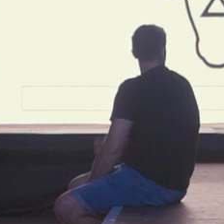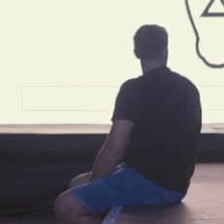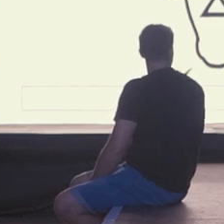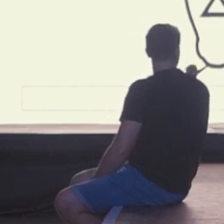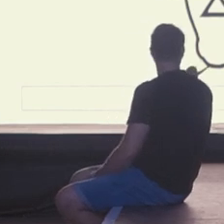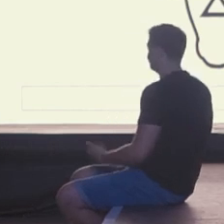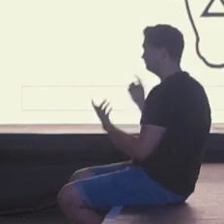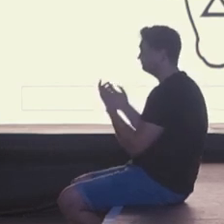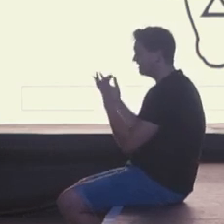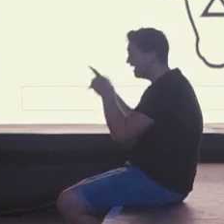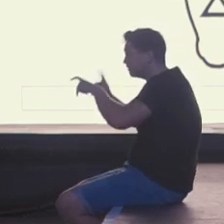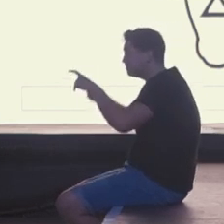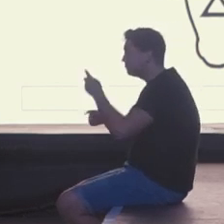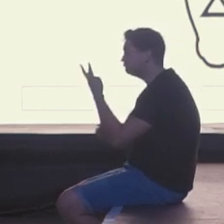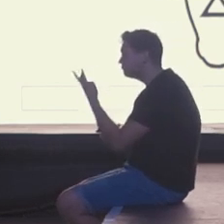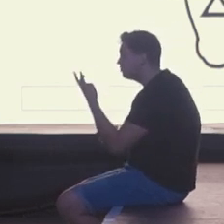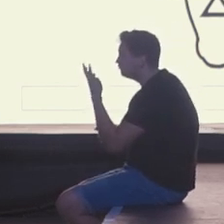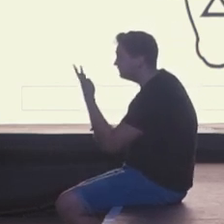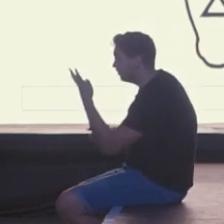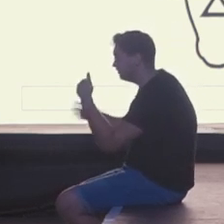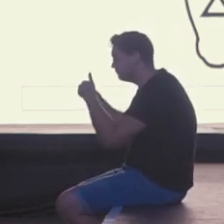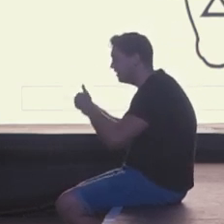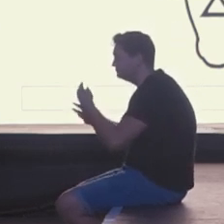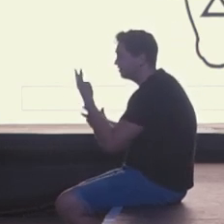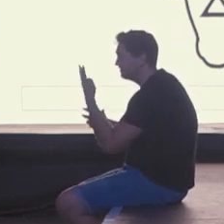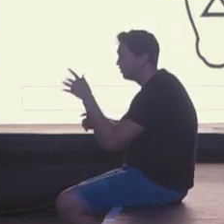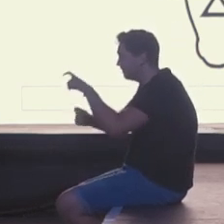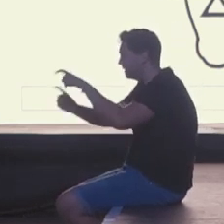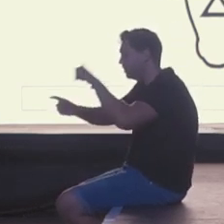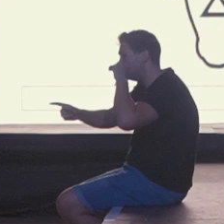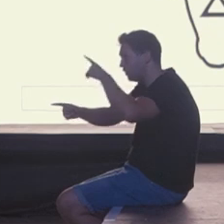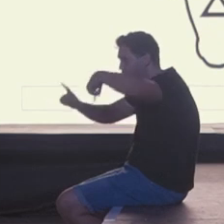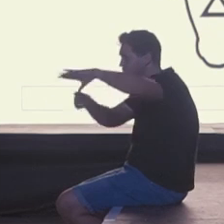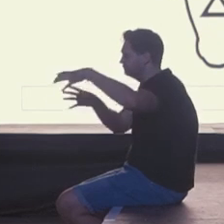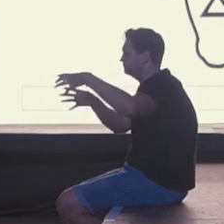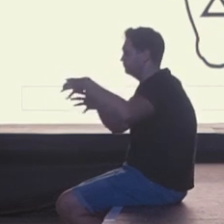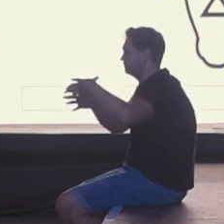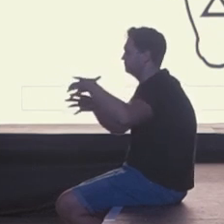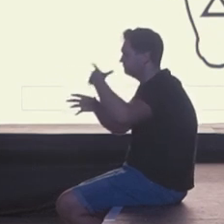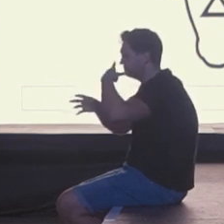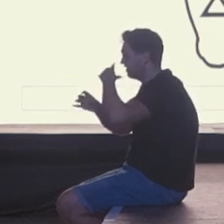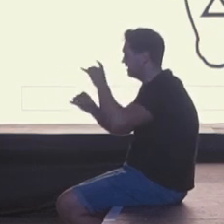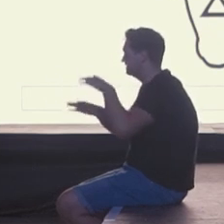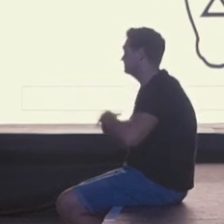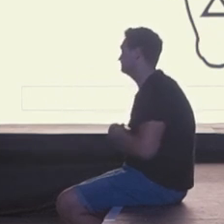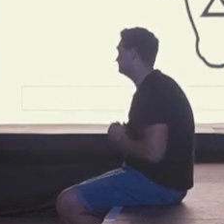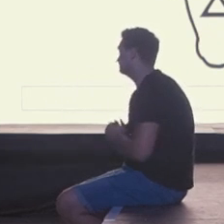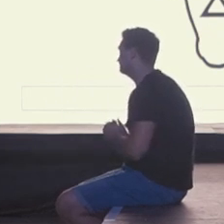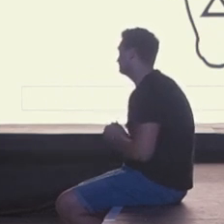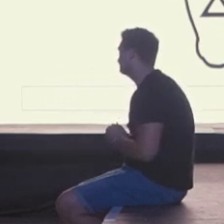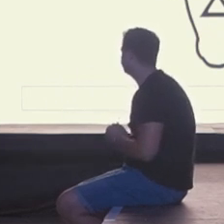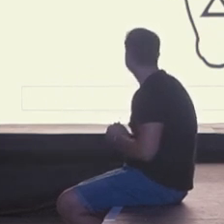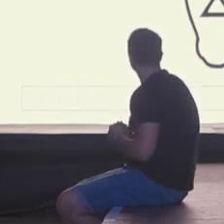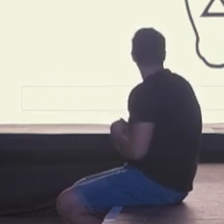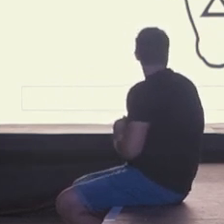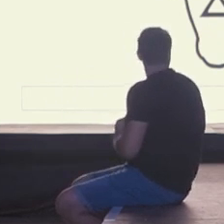all you need is like 3 or 4 mates or people you know who are into animal rights locally or into climate, and just say, hey, look,